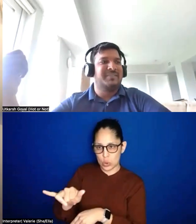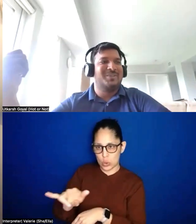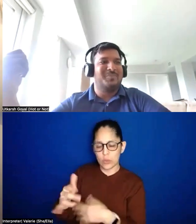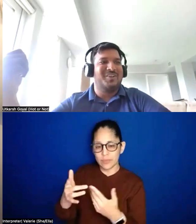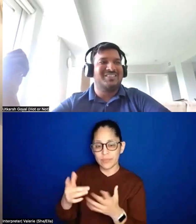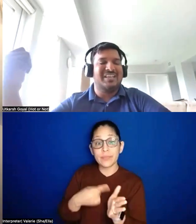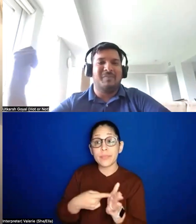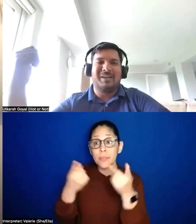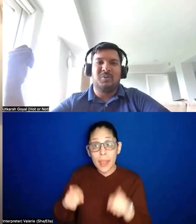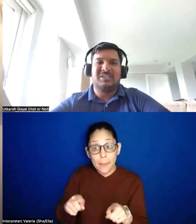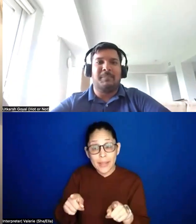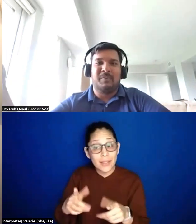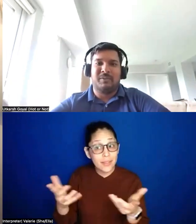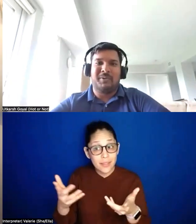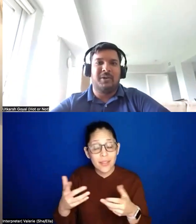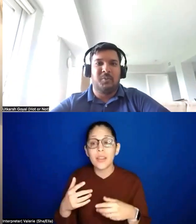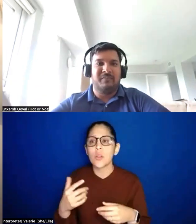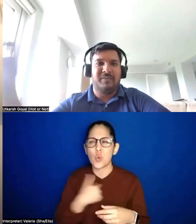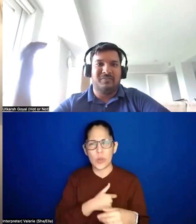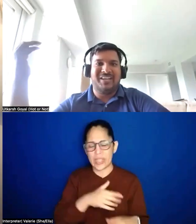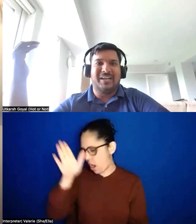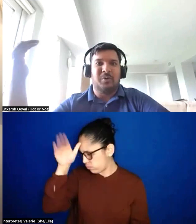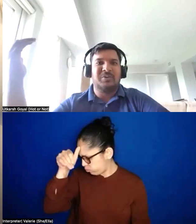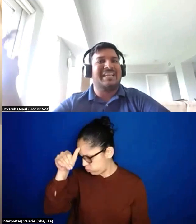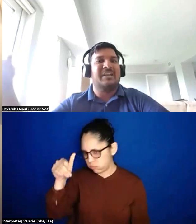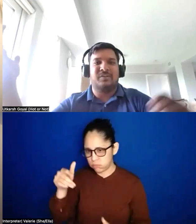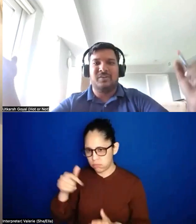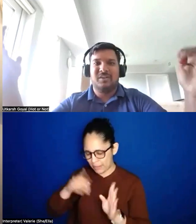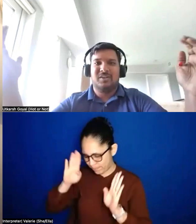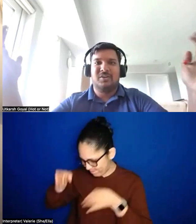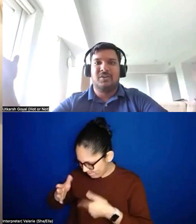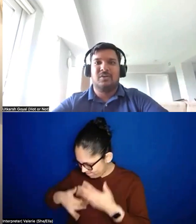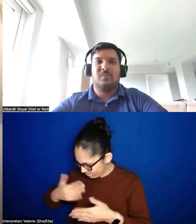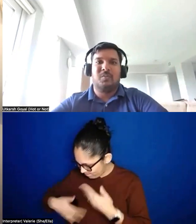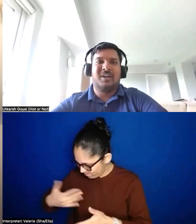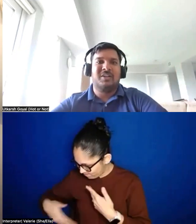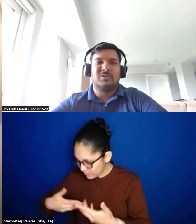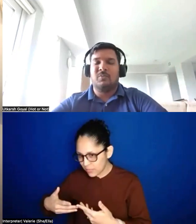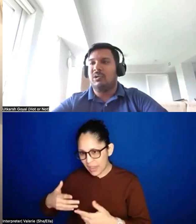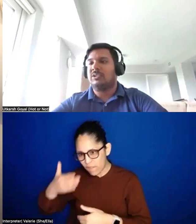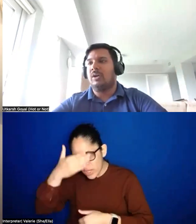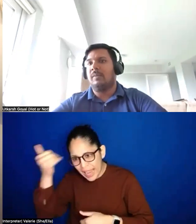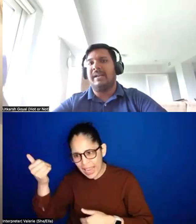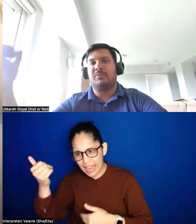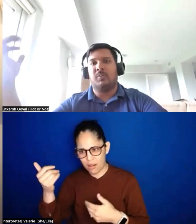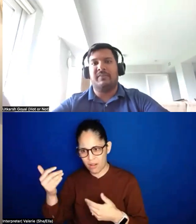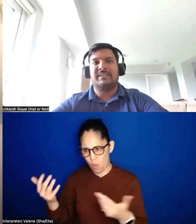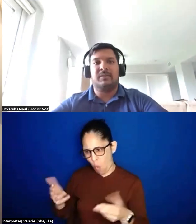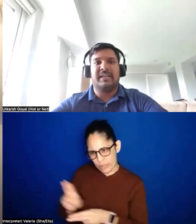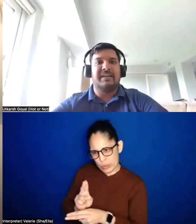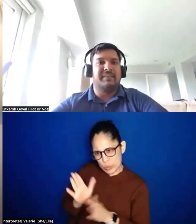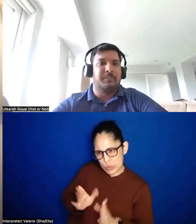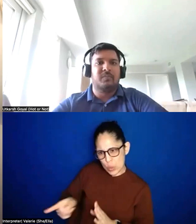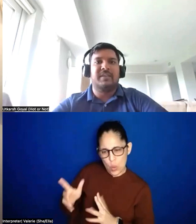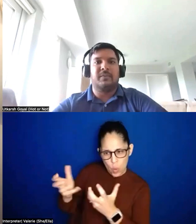sometimes what happens with entrepreneurs is that we become too stubborn with what we are doing. We tend to lose sight of, what the user wants, or perhaps whatever